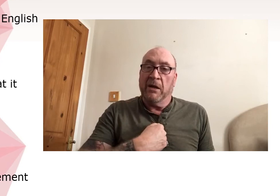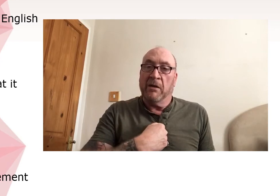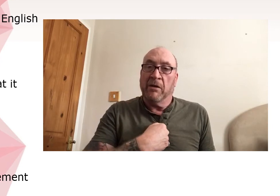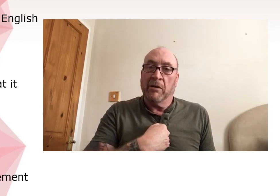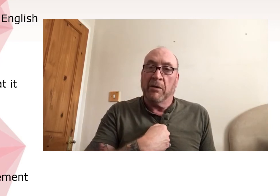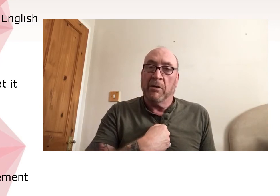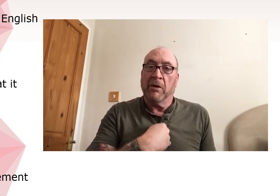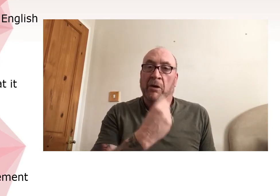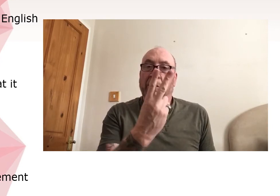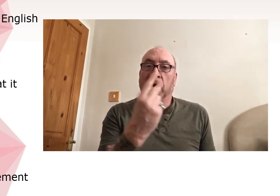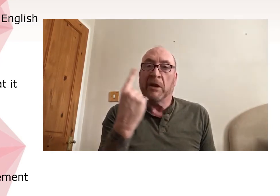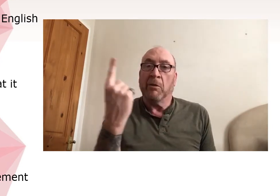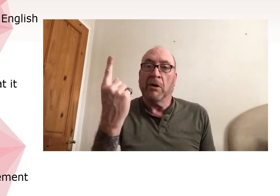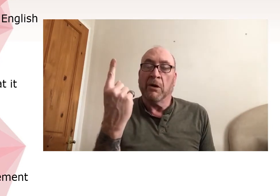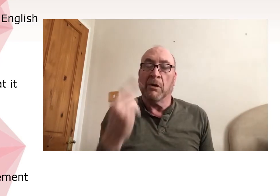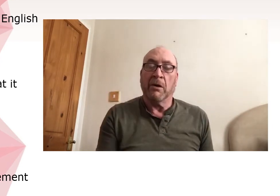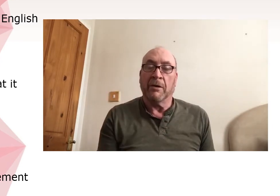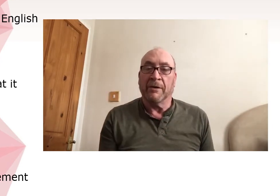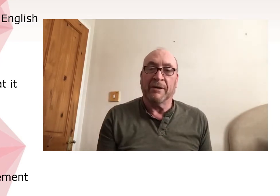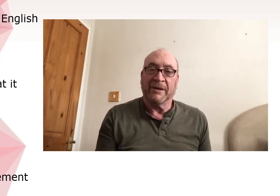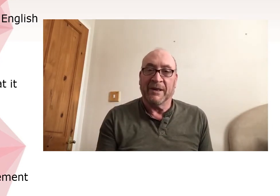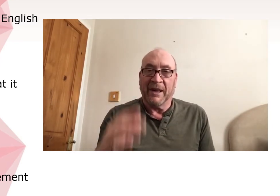me 21.